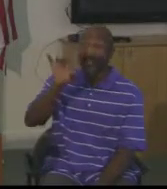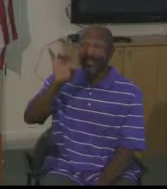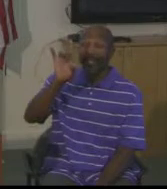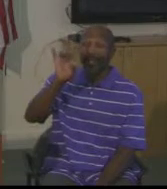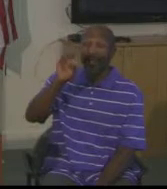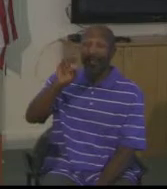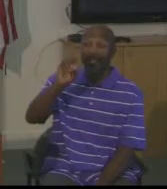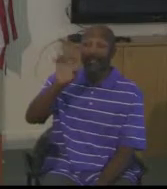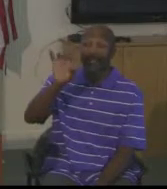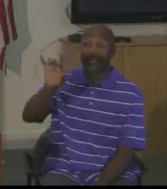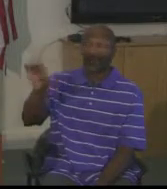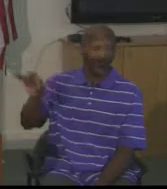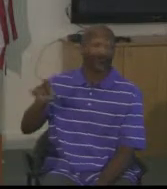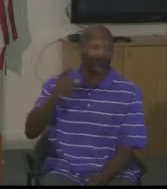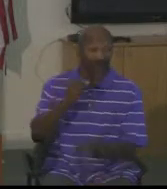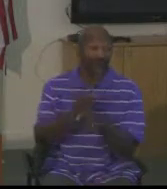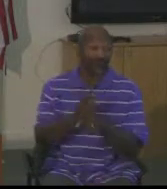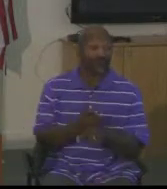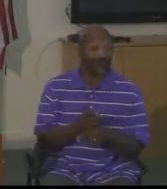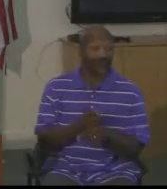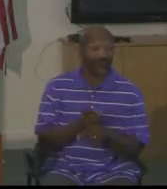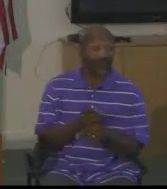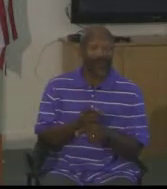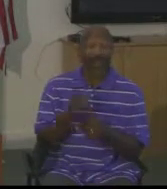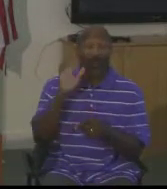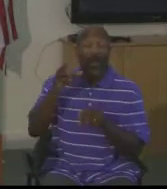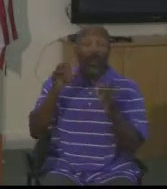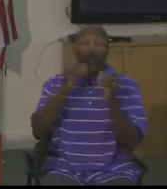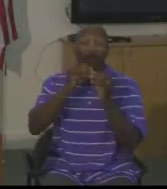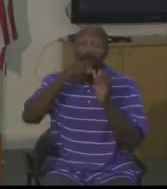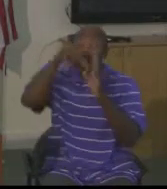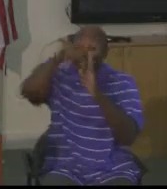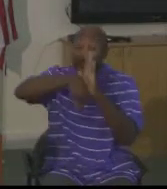8088. We're going to go more detail tonight